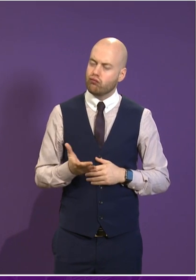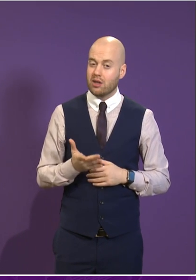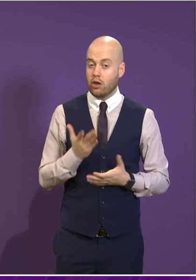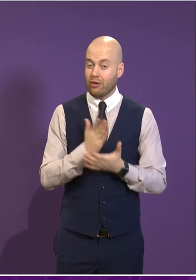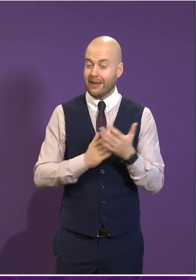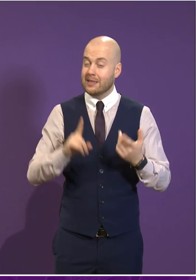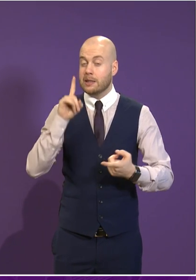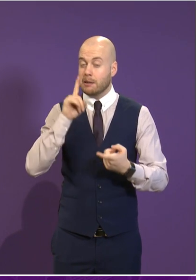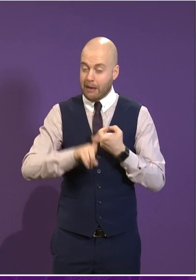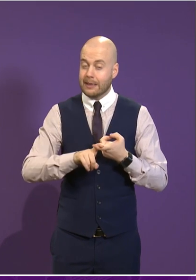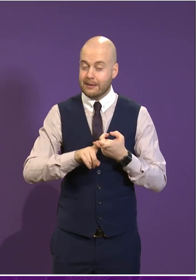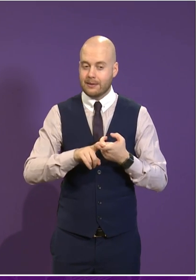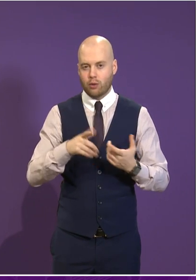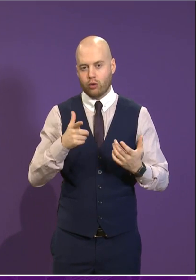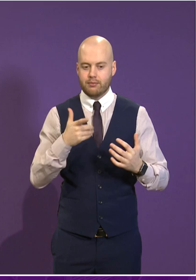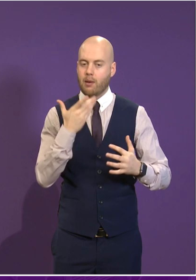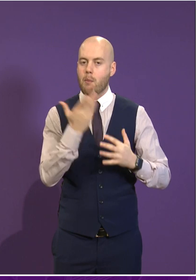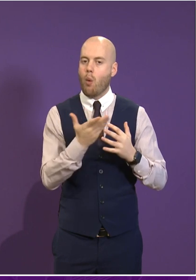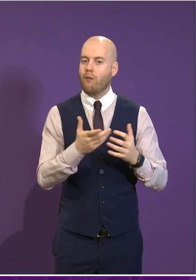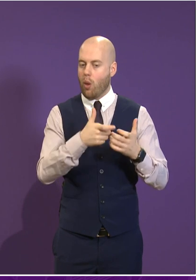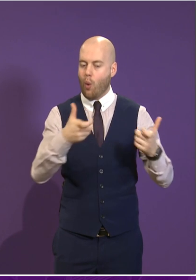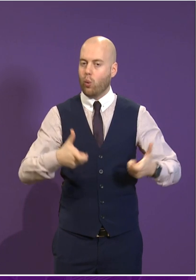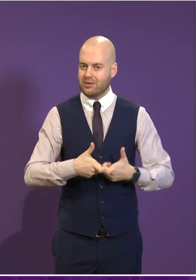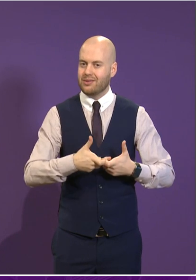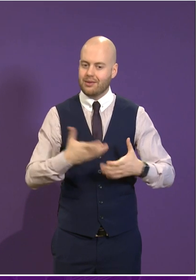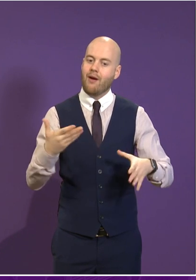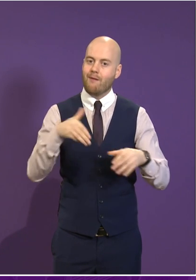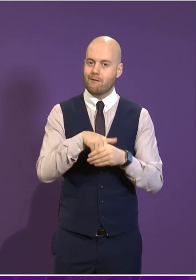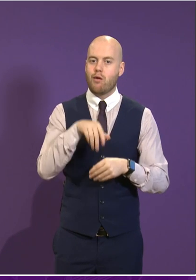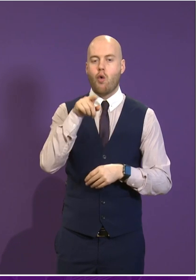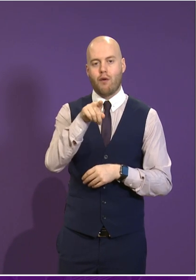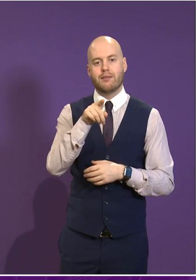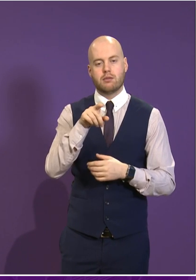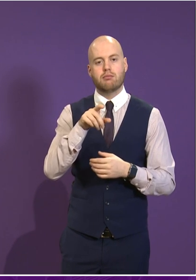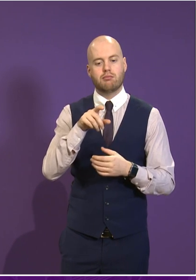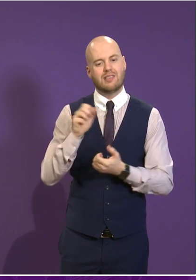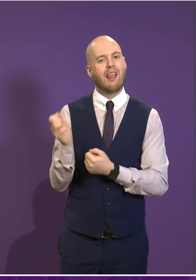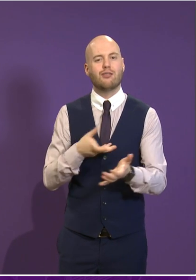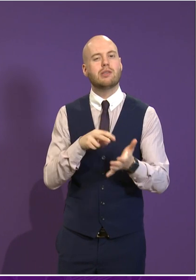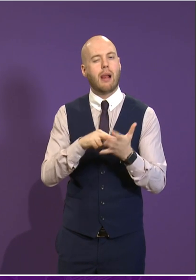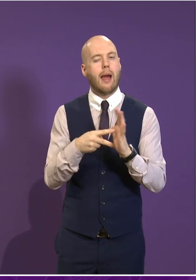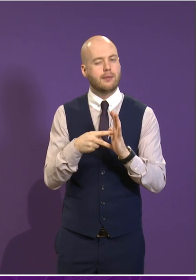different portfolios that are involved in delivering the delivery plan, and that will be reflected in the different